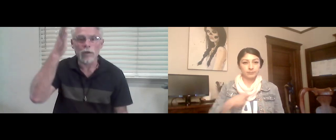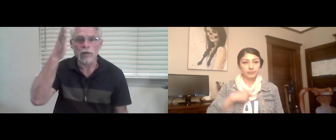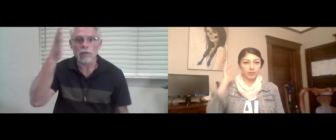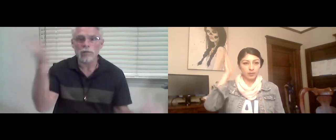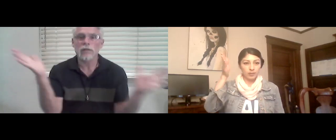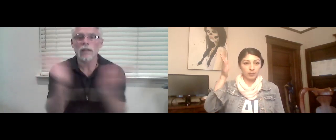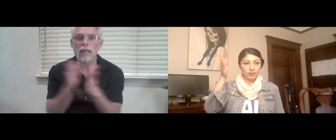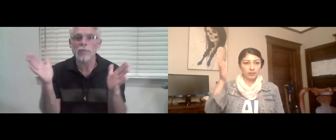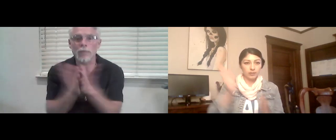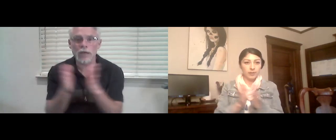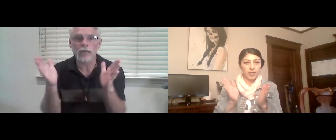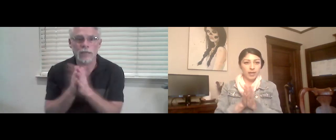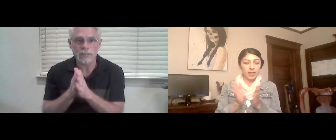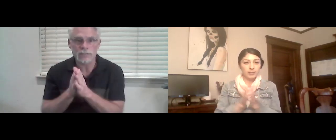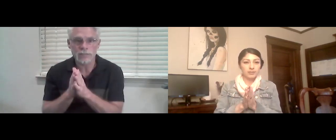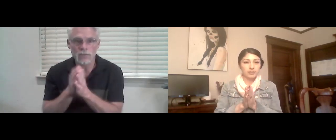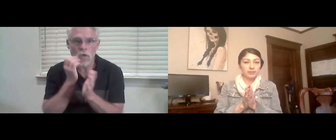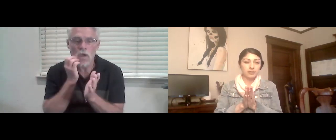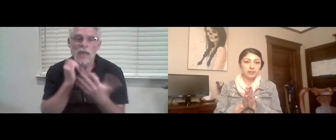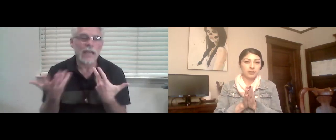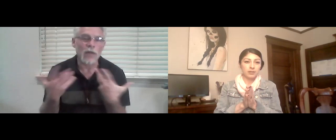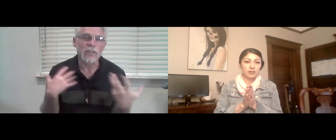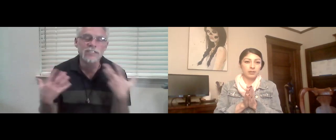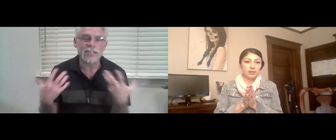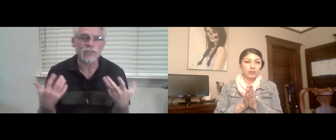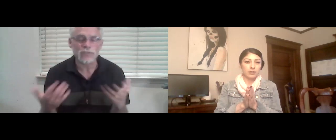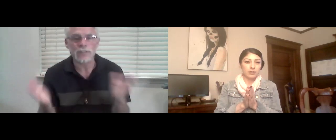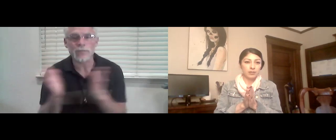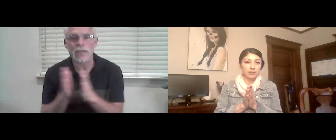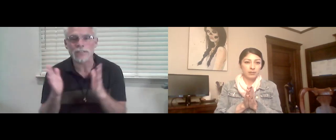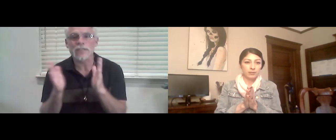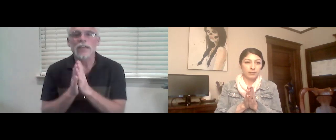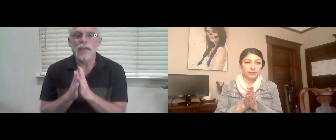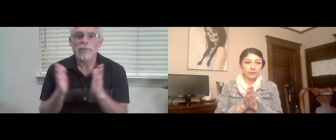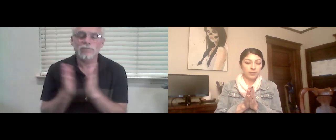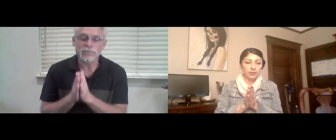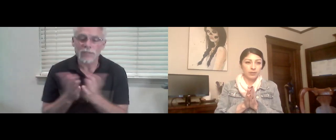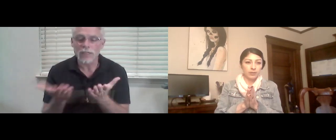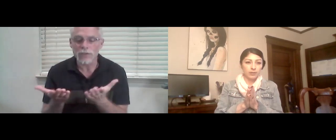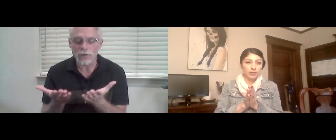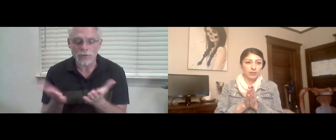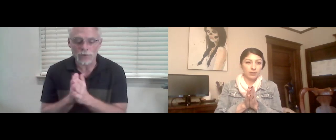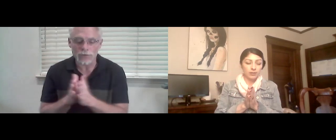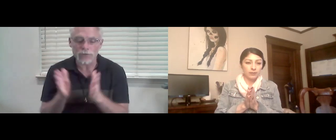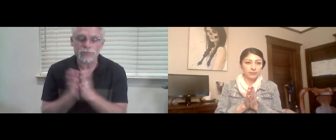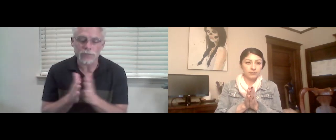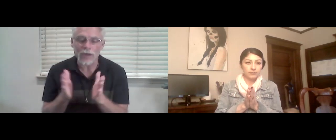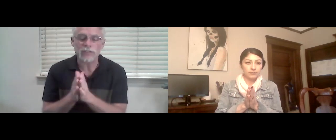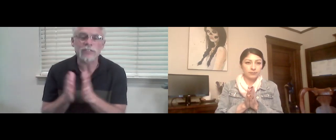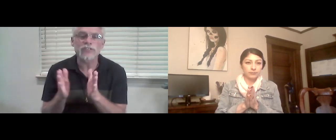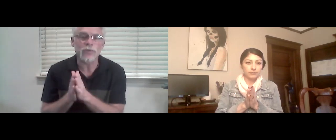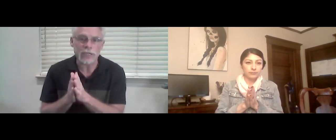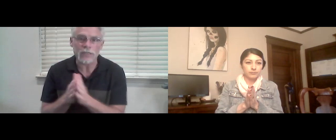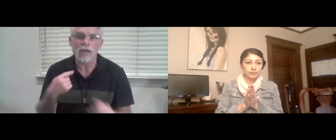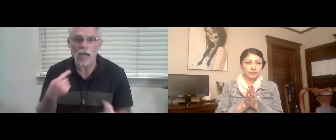I will clap my hands. Now this is interesting because you're